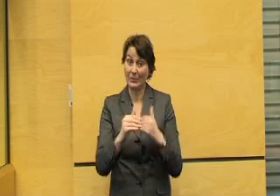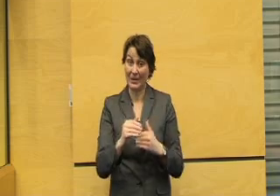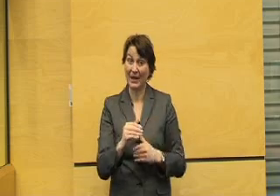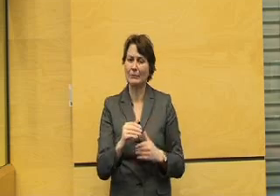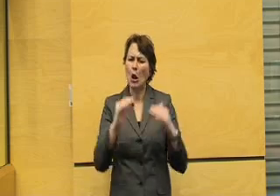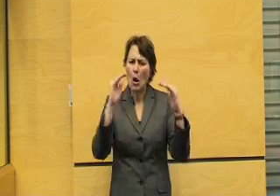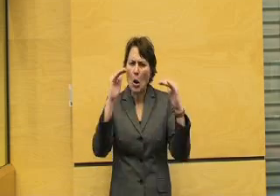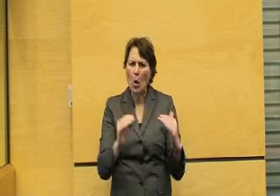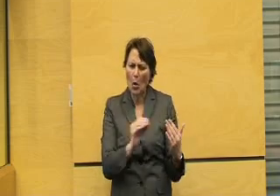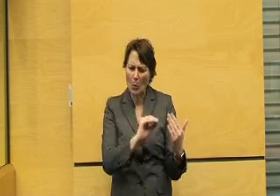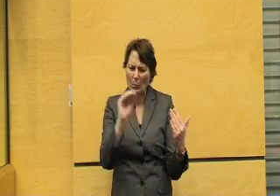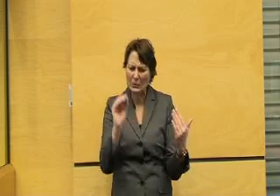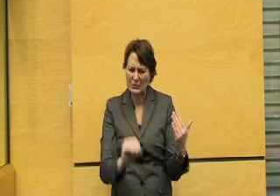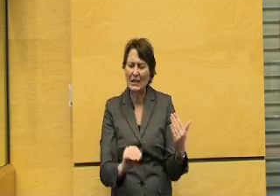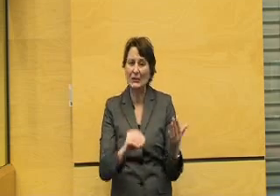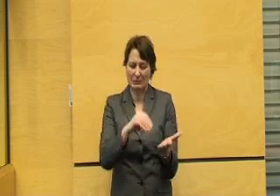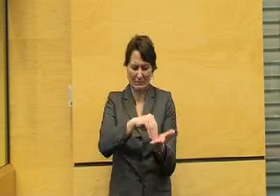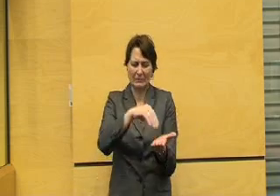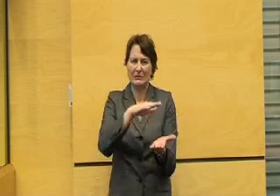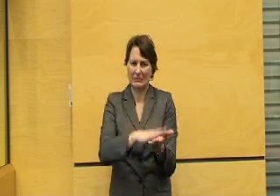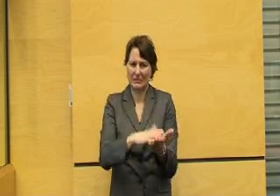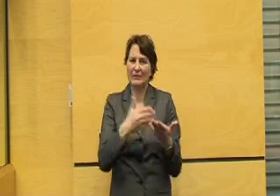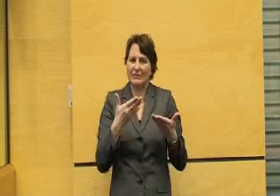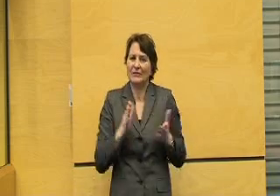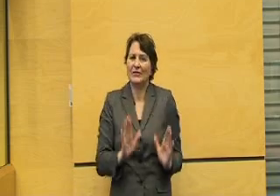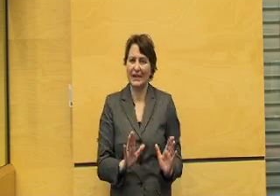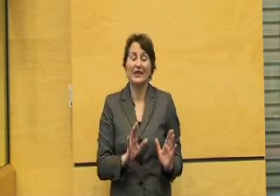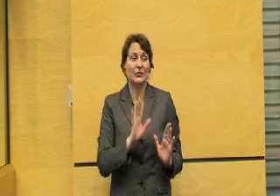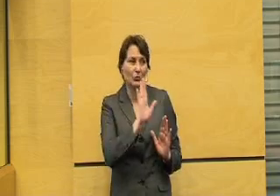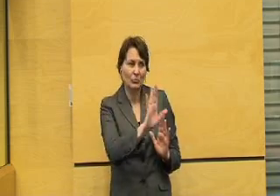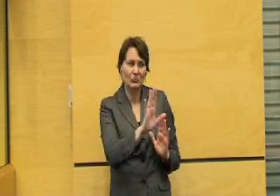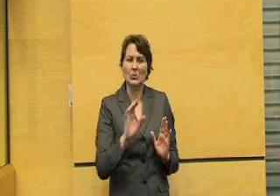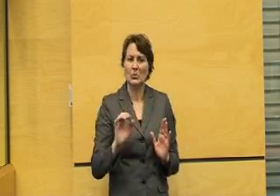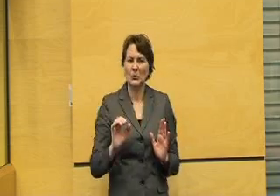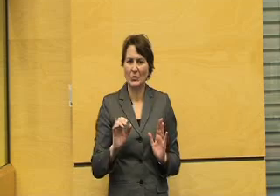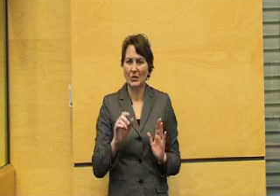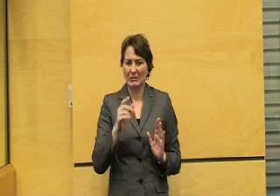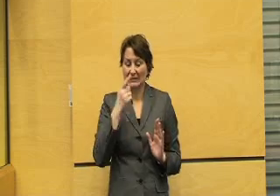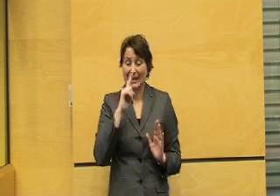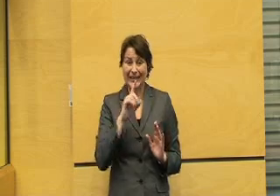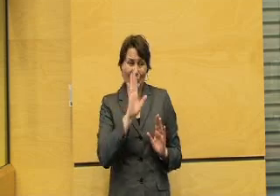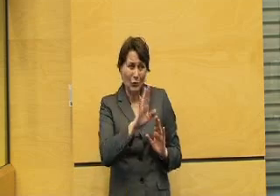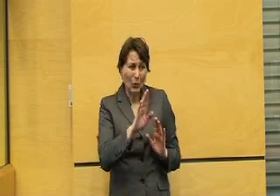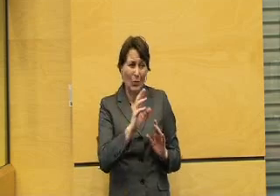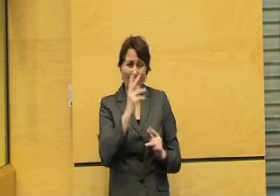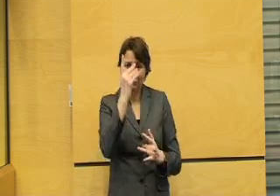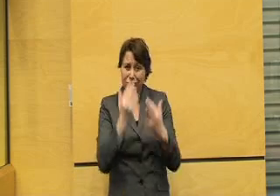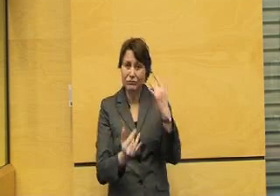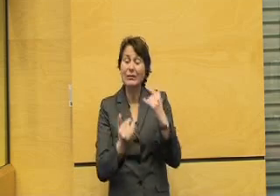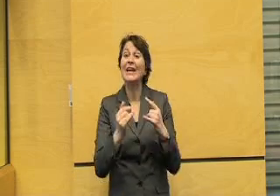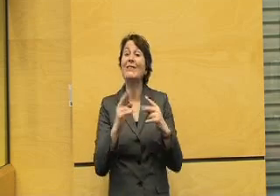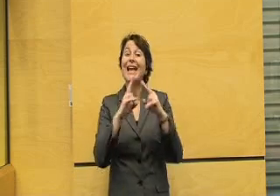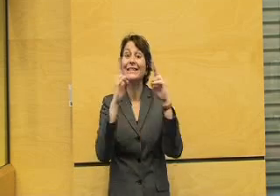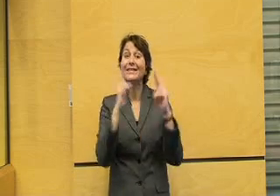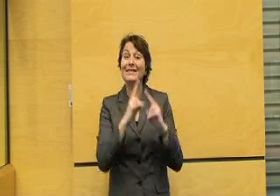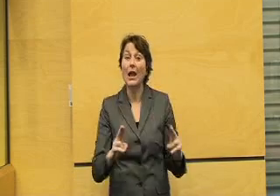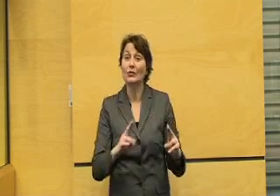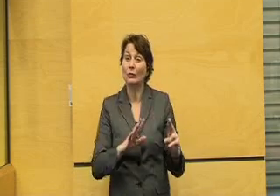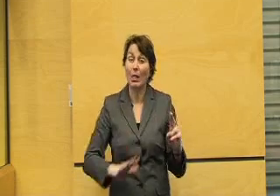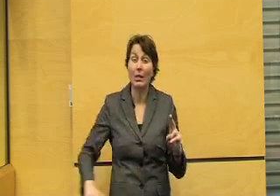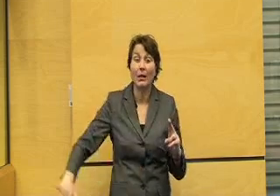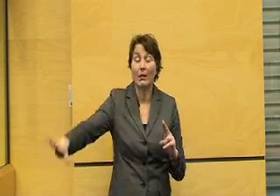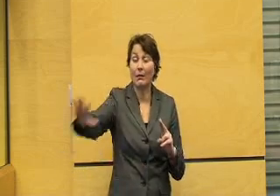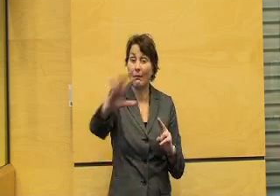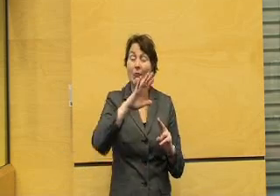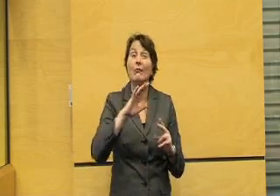in the State Party. Your figures fall well below the estimates of international organisations,